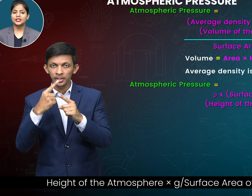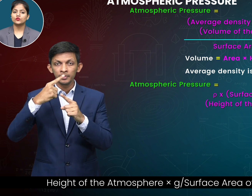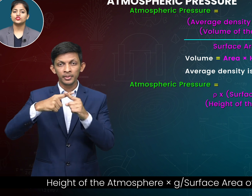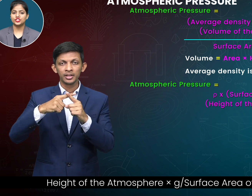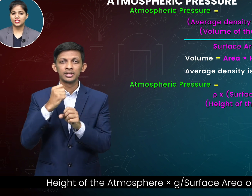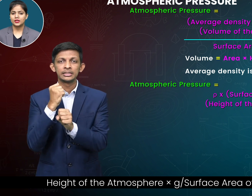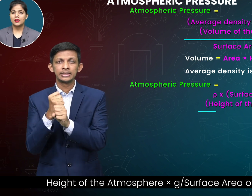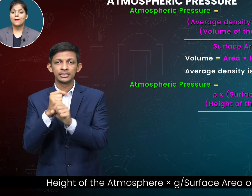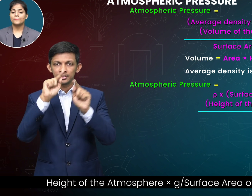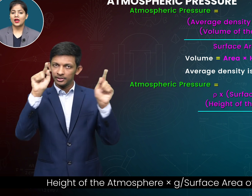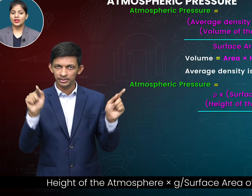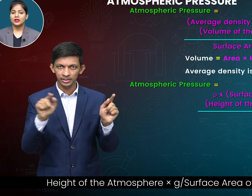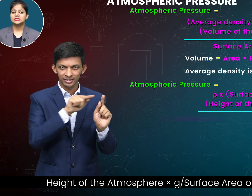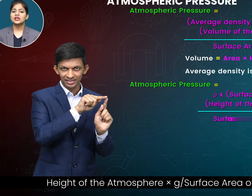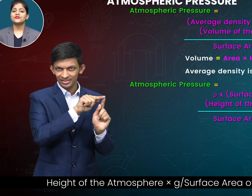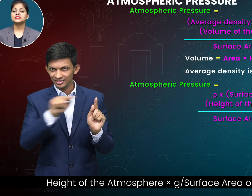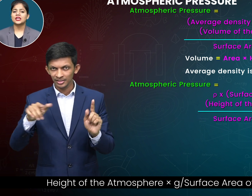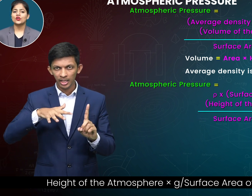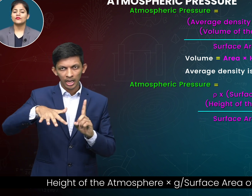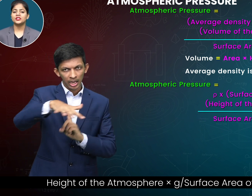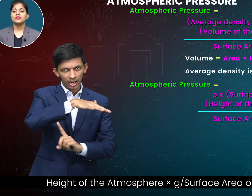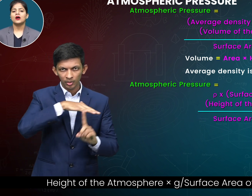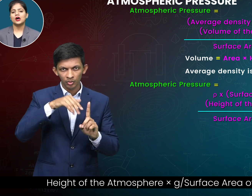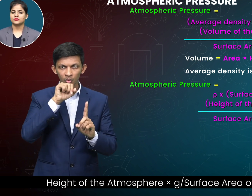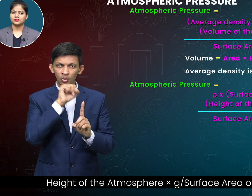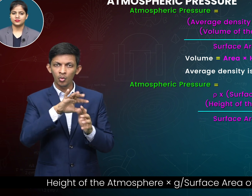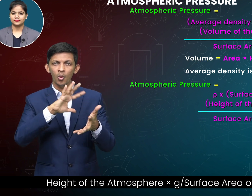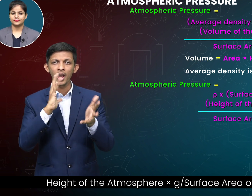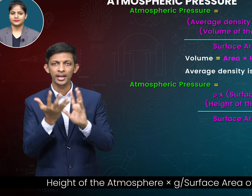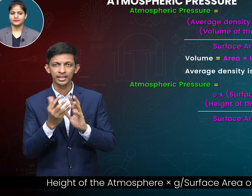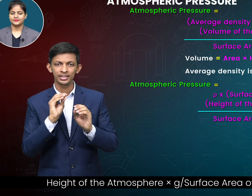into g by surface area of the earth.